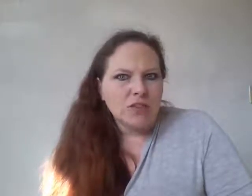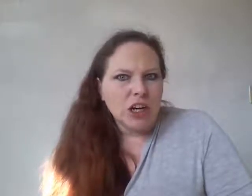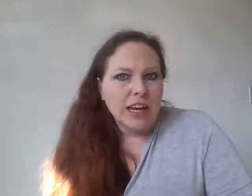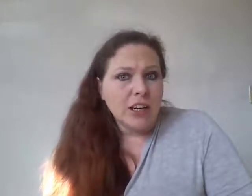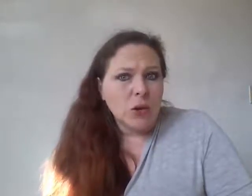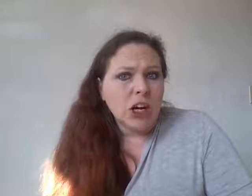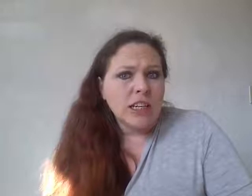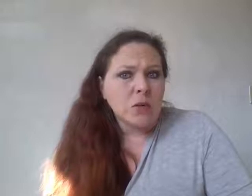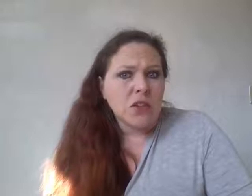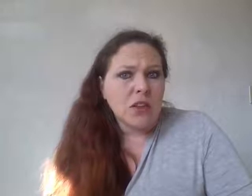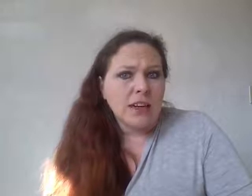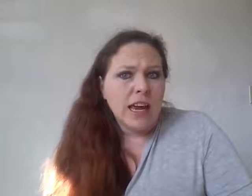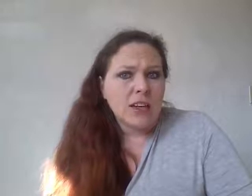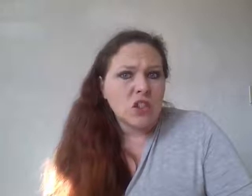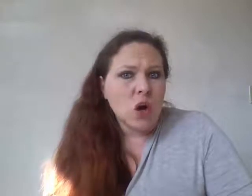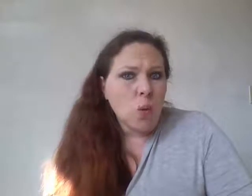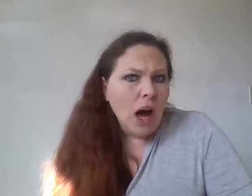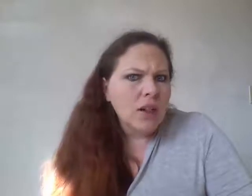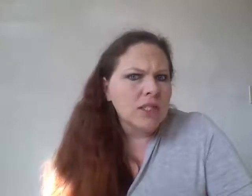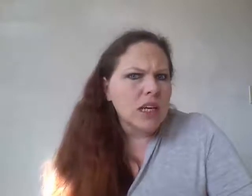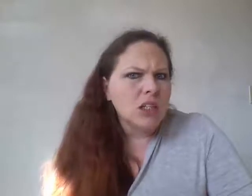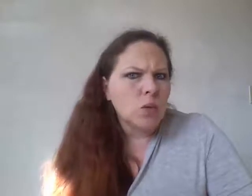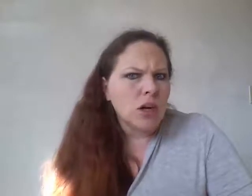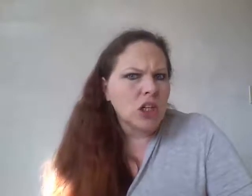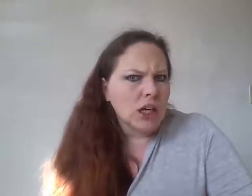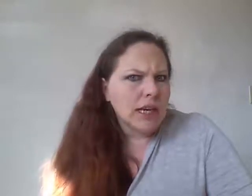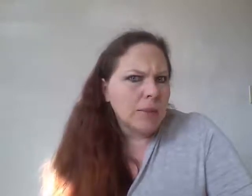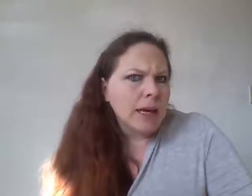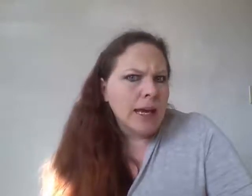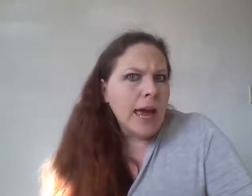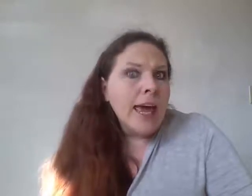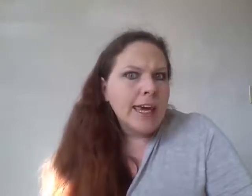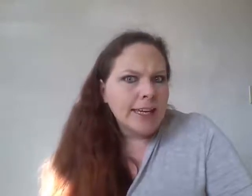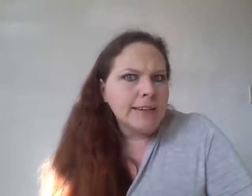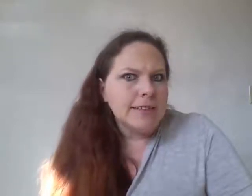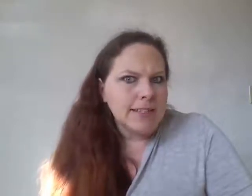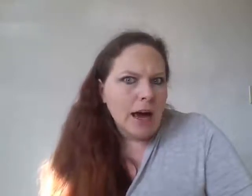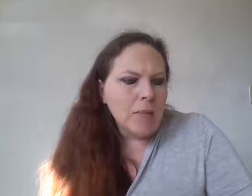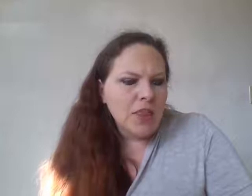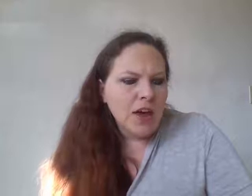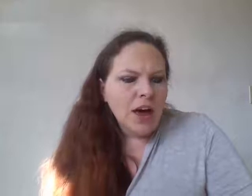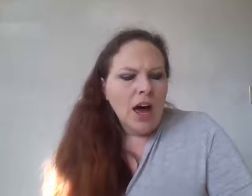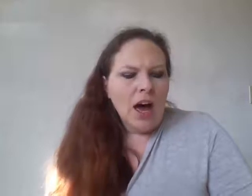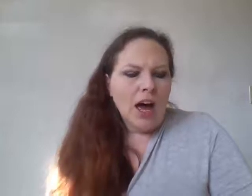her and he had no contact with her that day. So why all of a sudden do you want to talk to him again in depth?